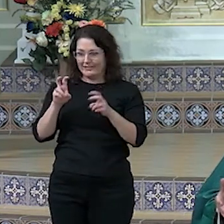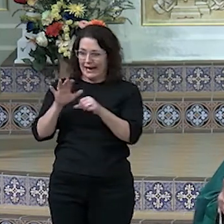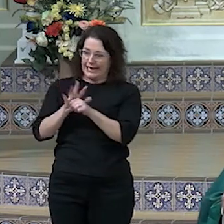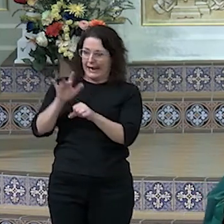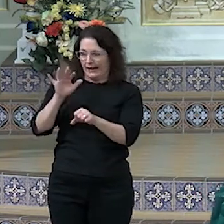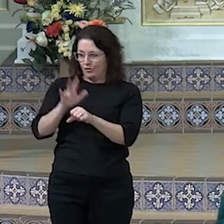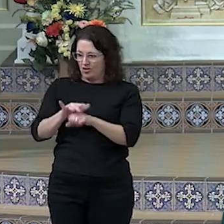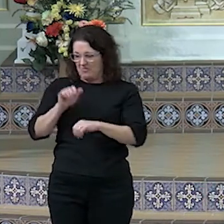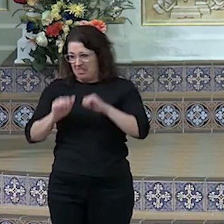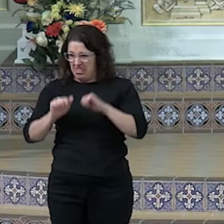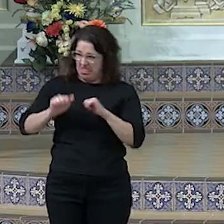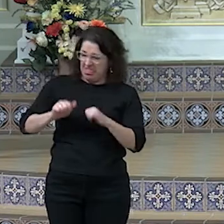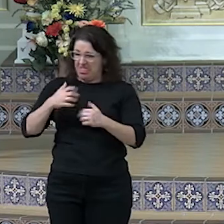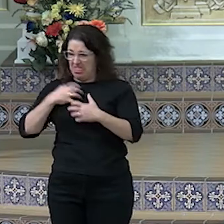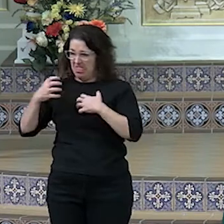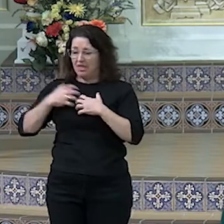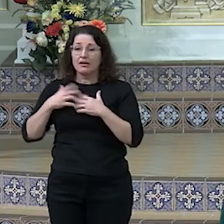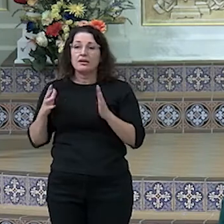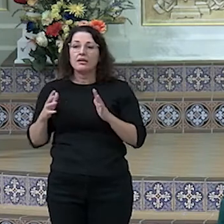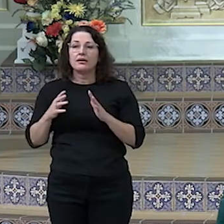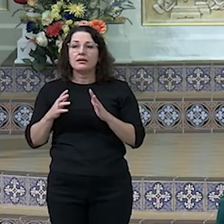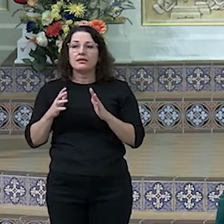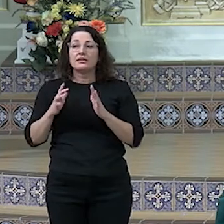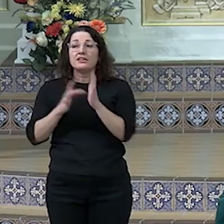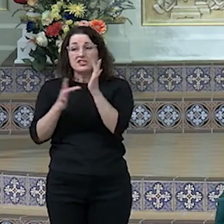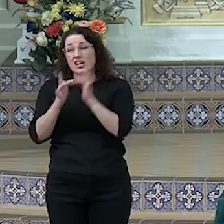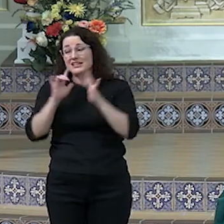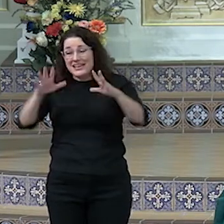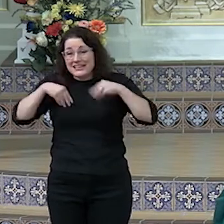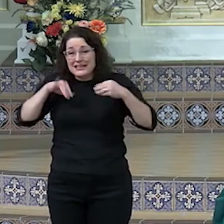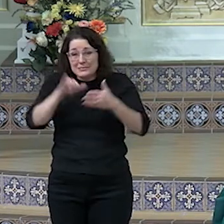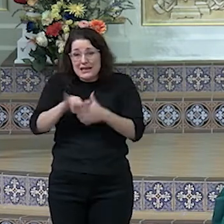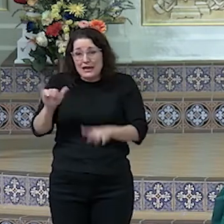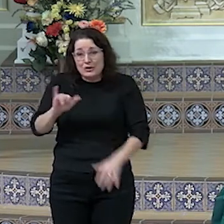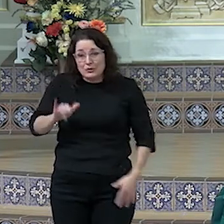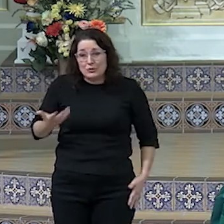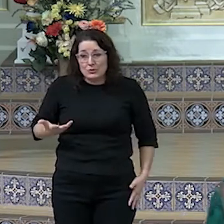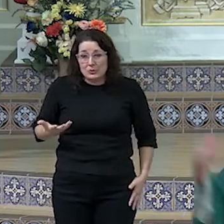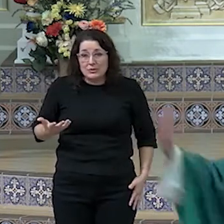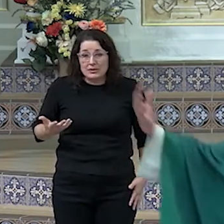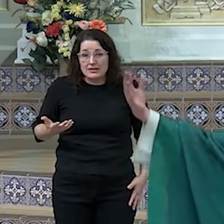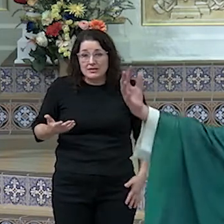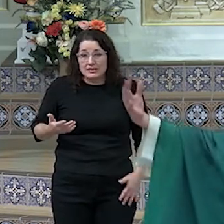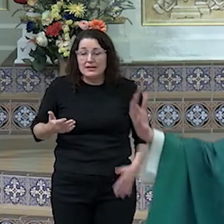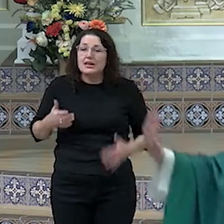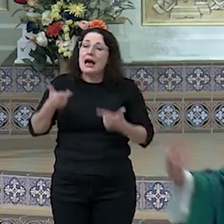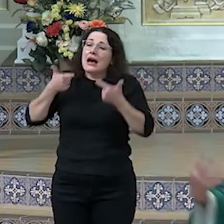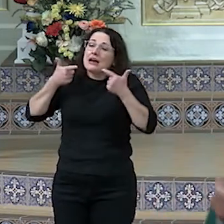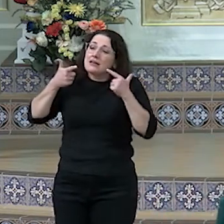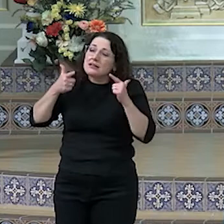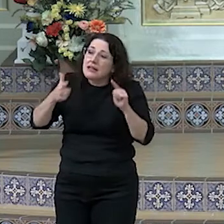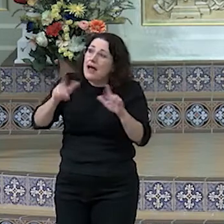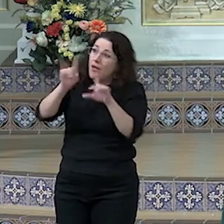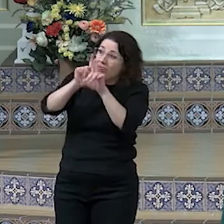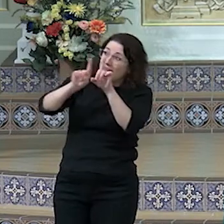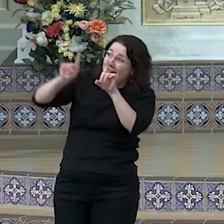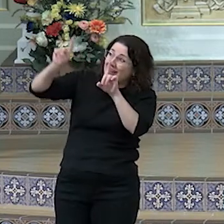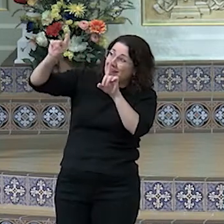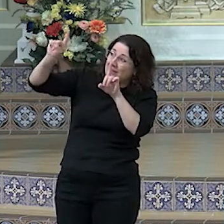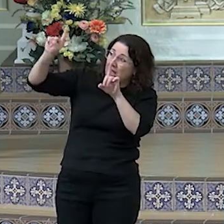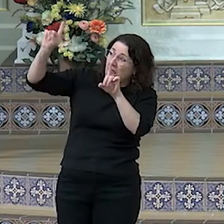Jesus wants to embrace that too. So allow that to